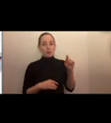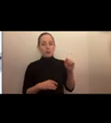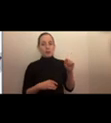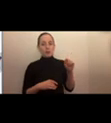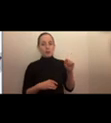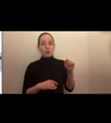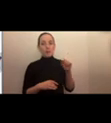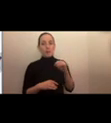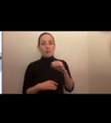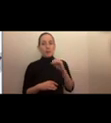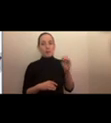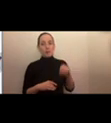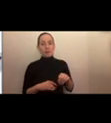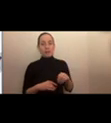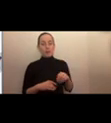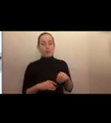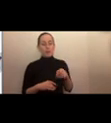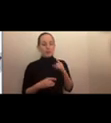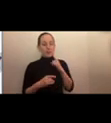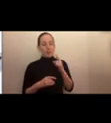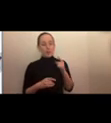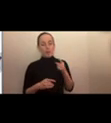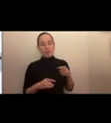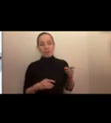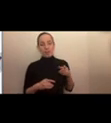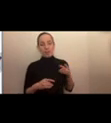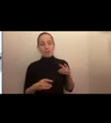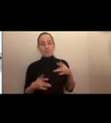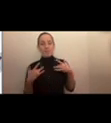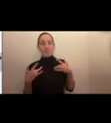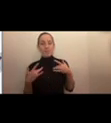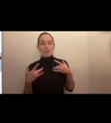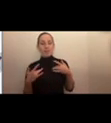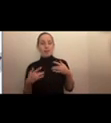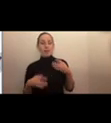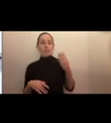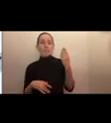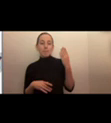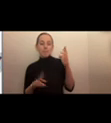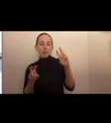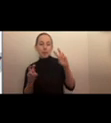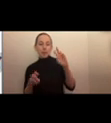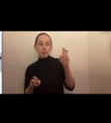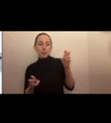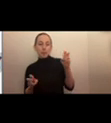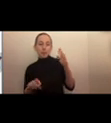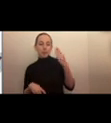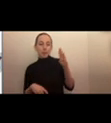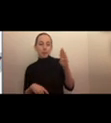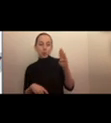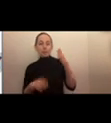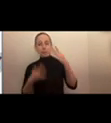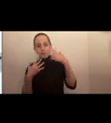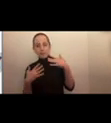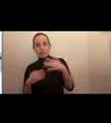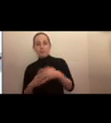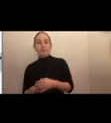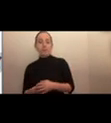And 20% said that they were, quote, feeling blue or feeling